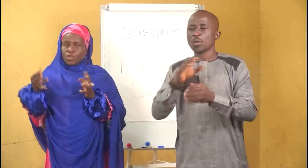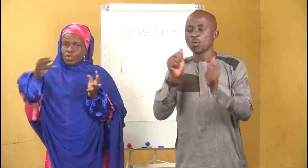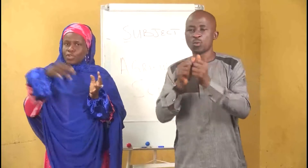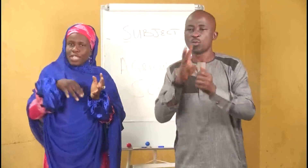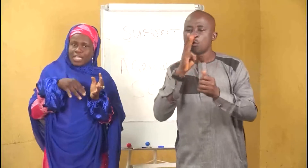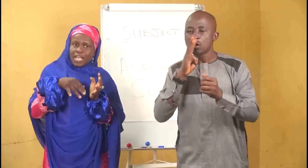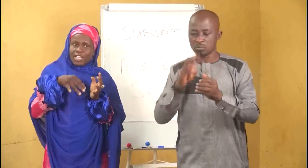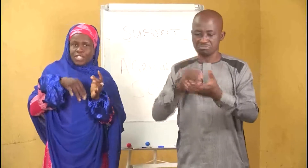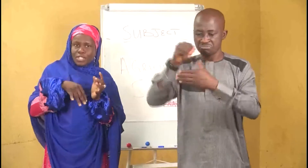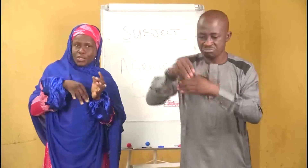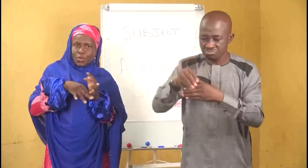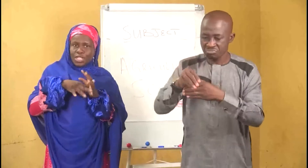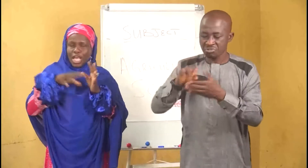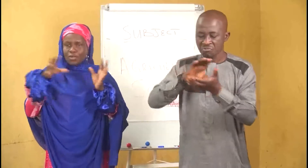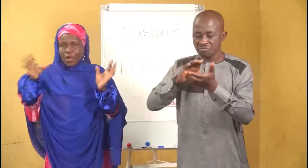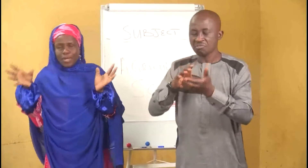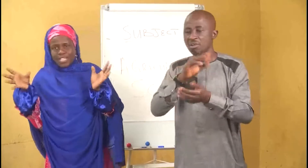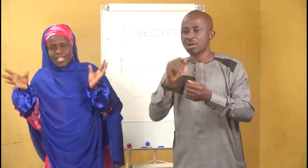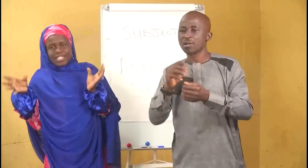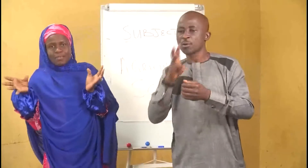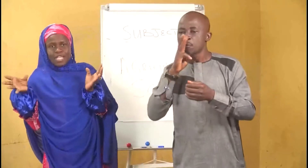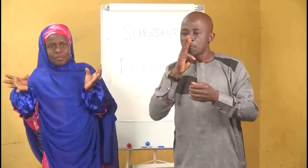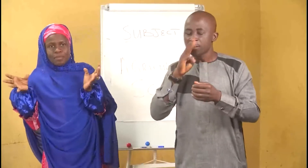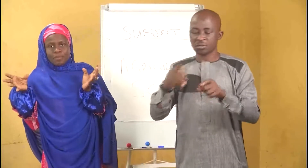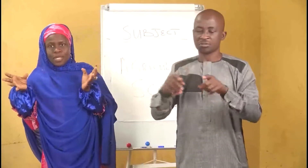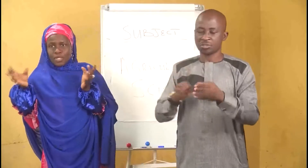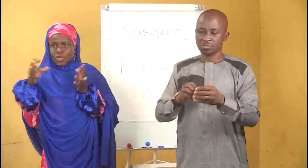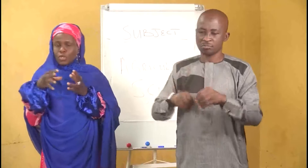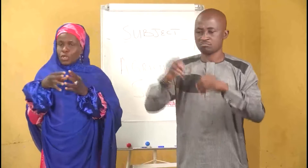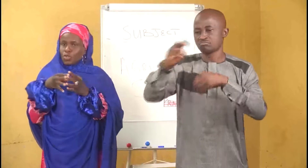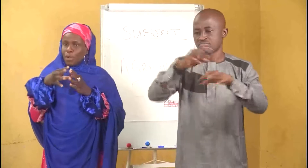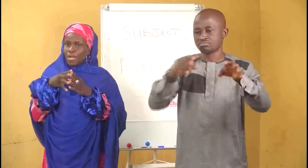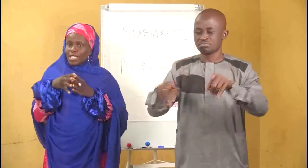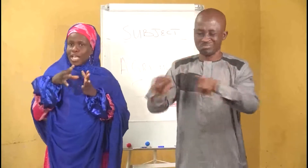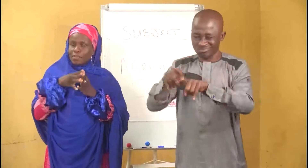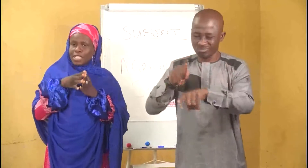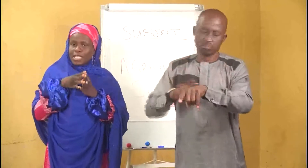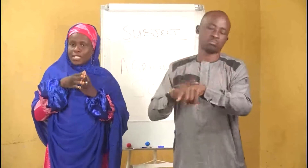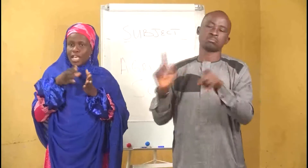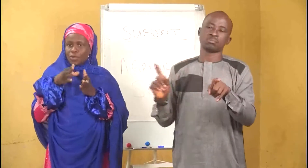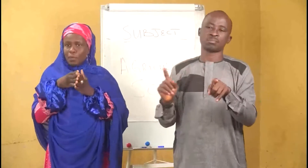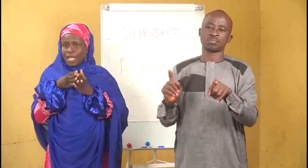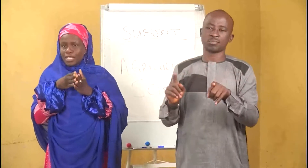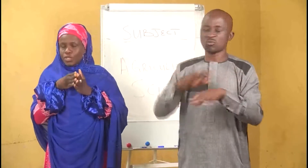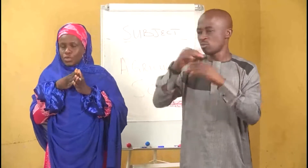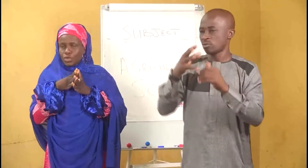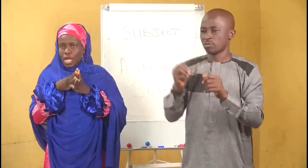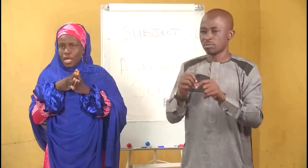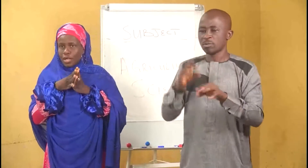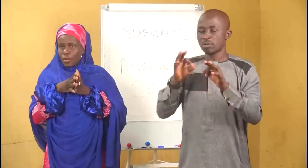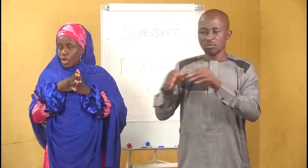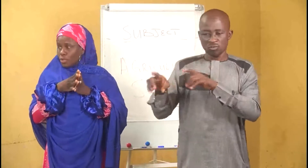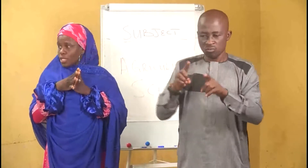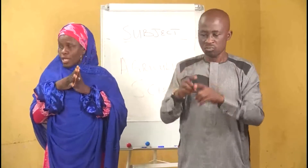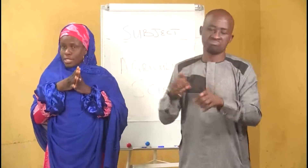you can put your fertilizer in irrigation water and you apply it at the same time. You can also apply the herbicide and you apply it to